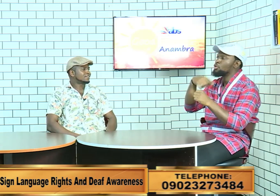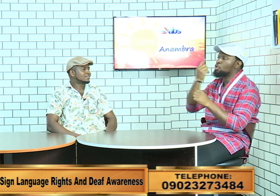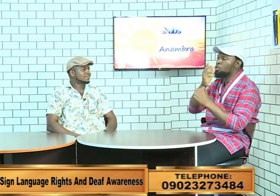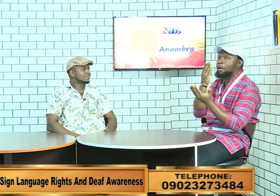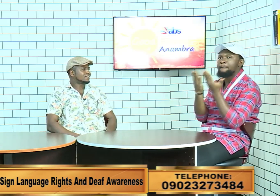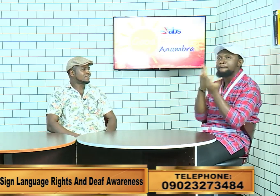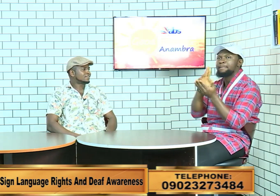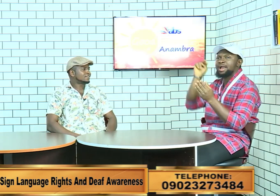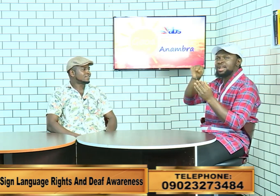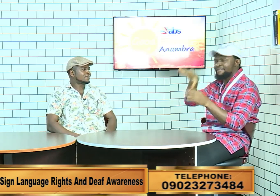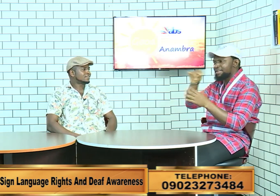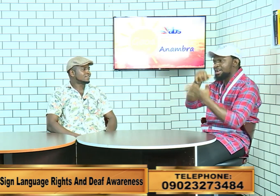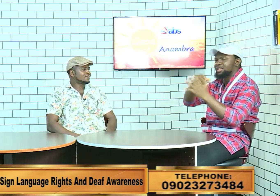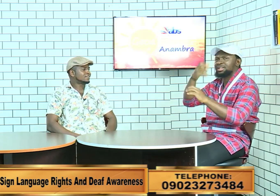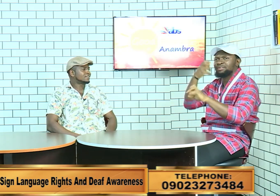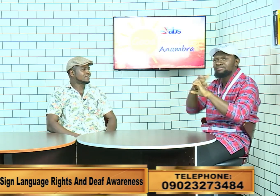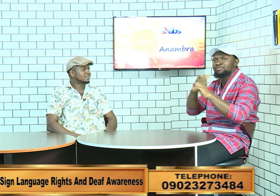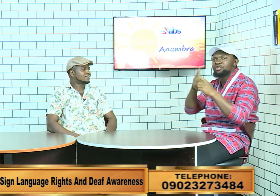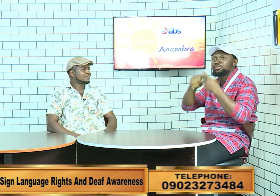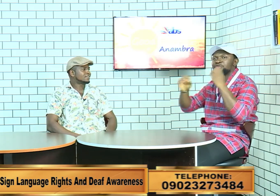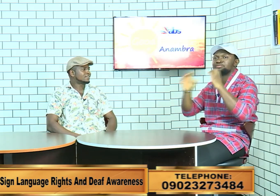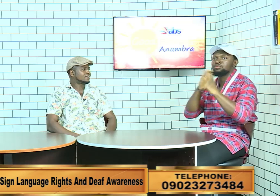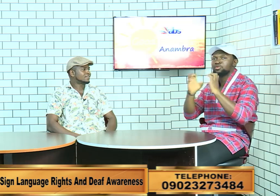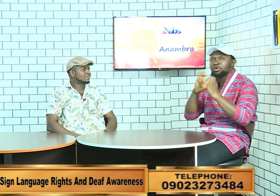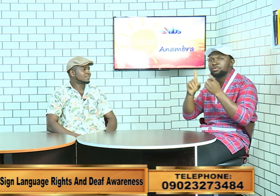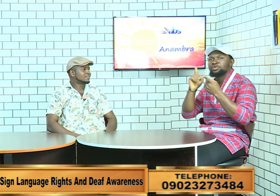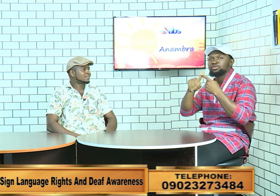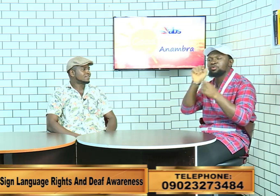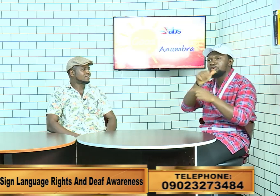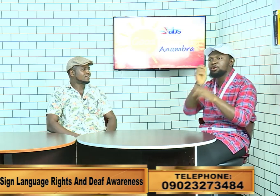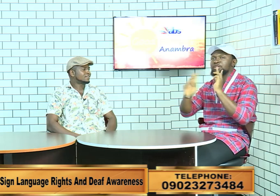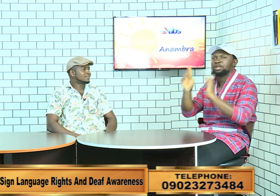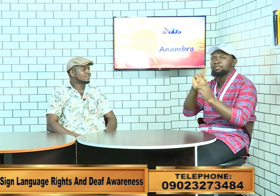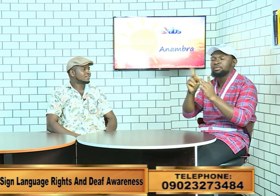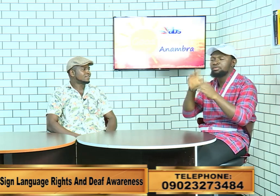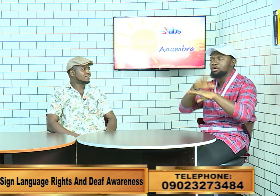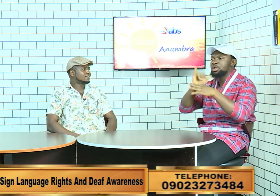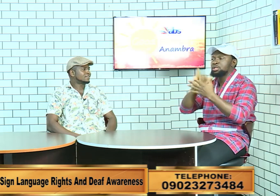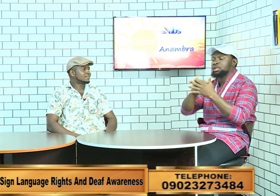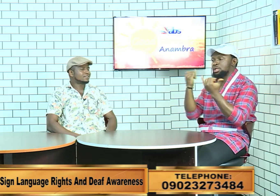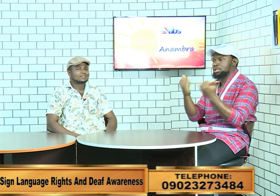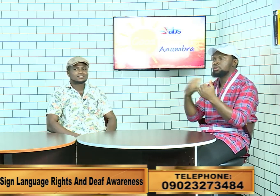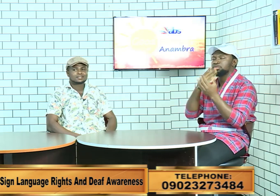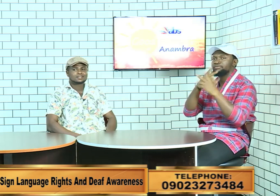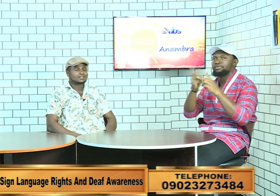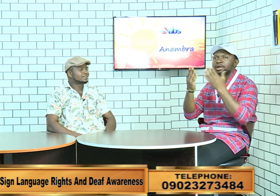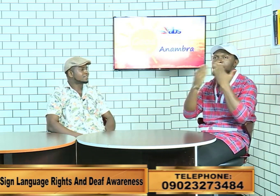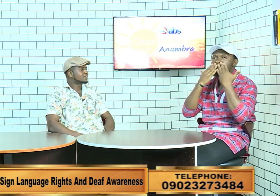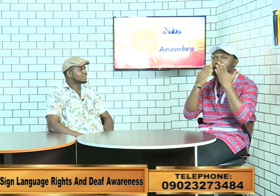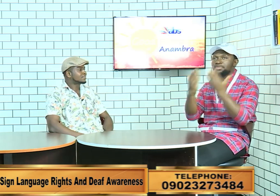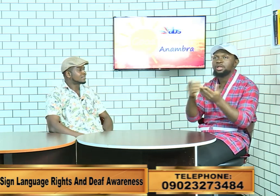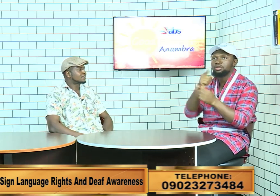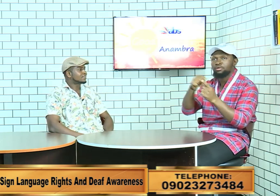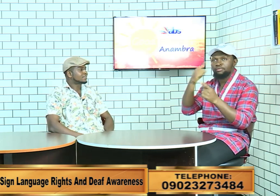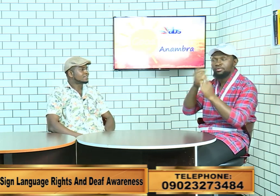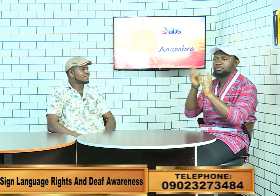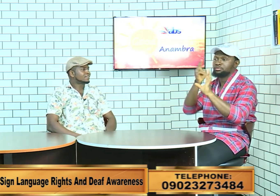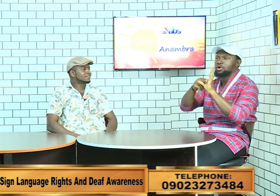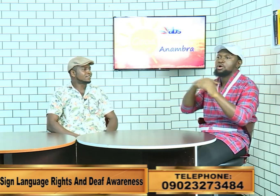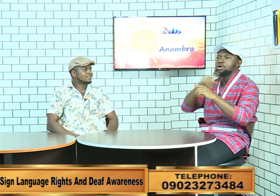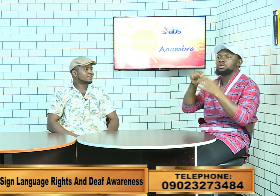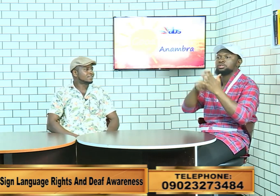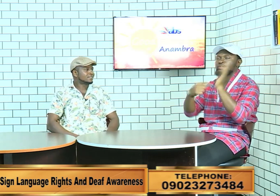might be finding it difficult to communicate to other people. Well, on that note, we want to say very big thank you for joining us on the show